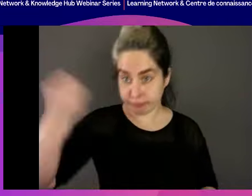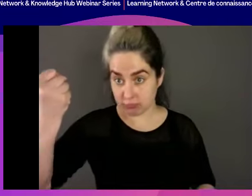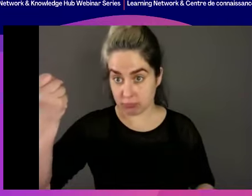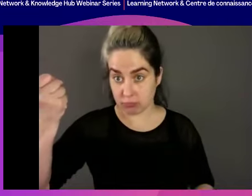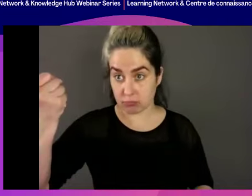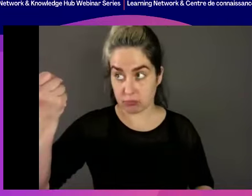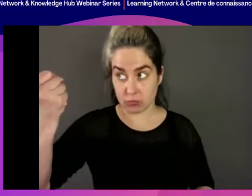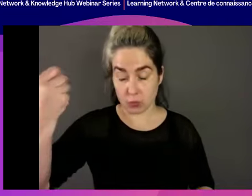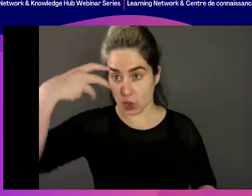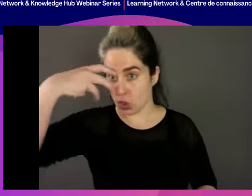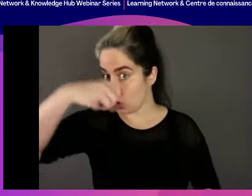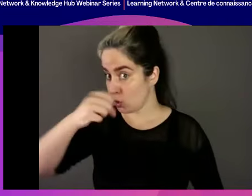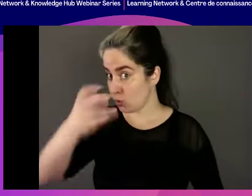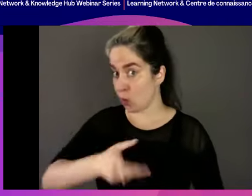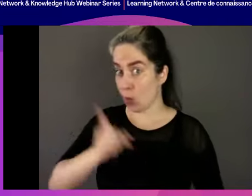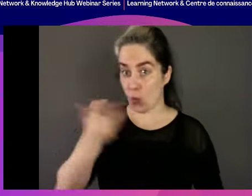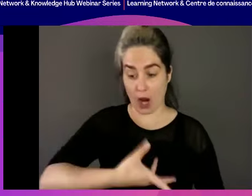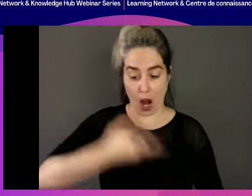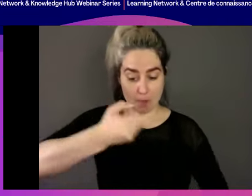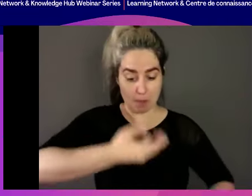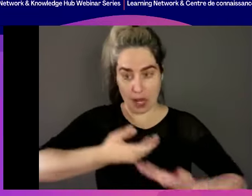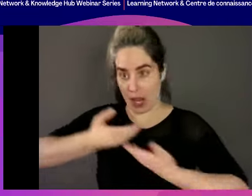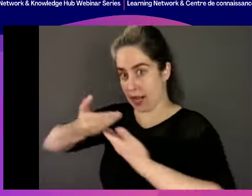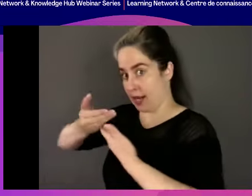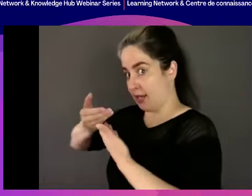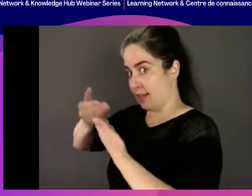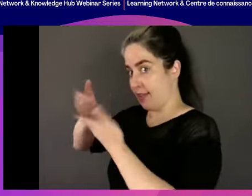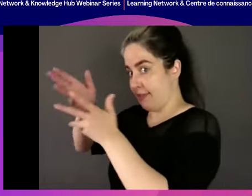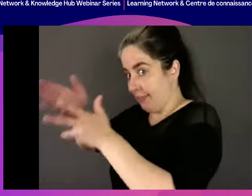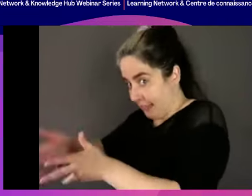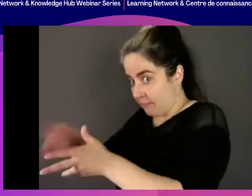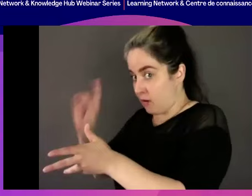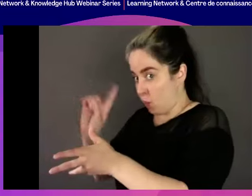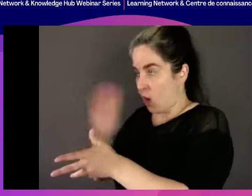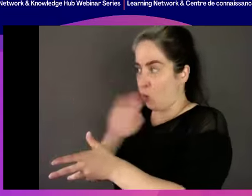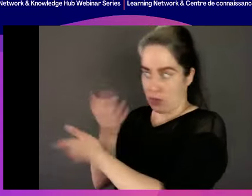taken to safe places, but that's not what